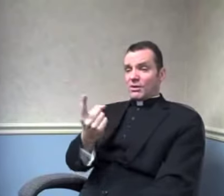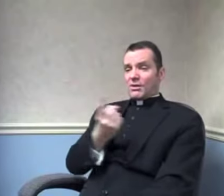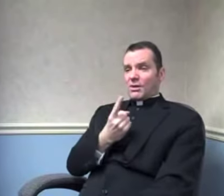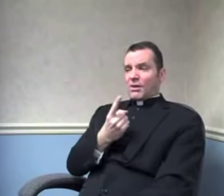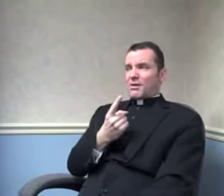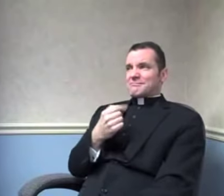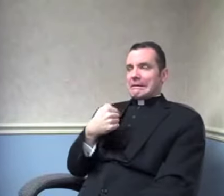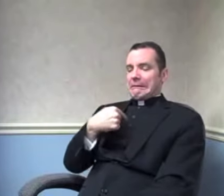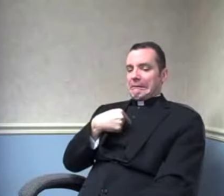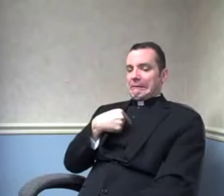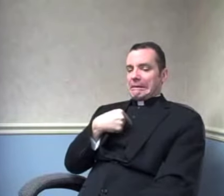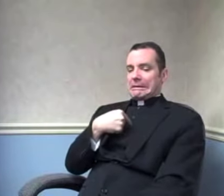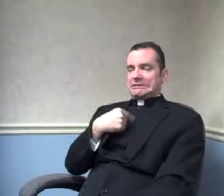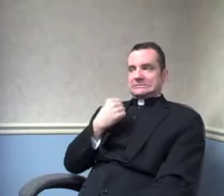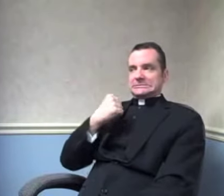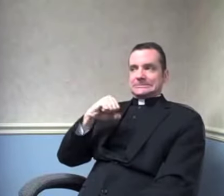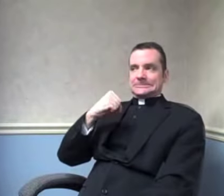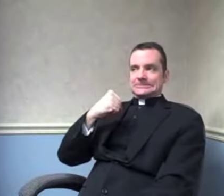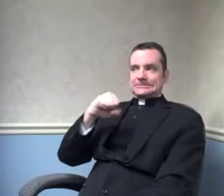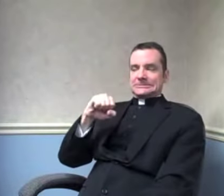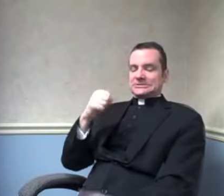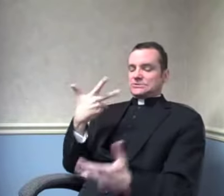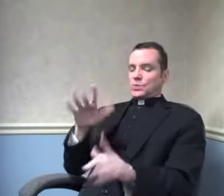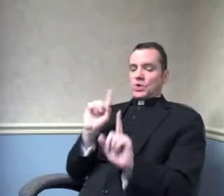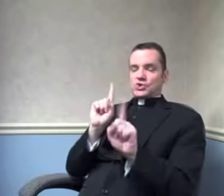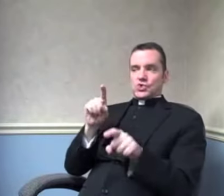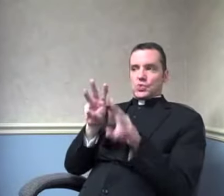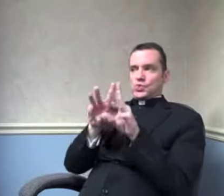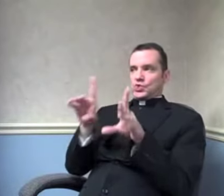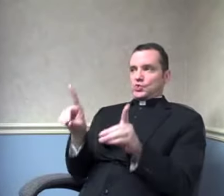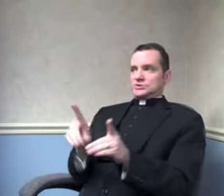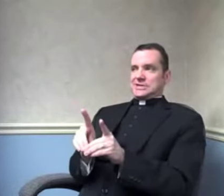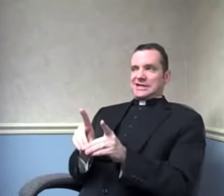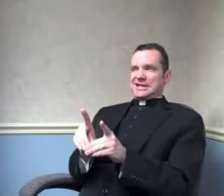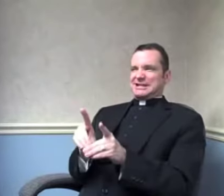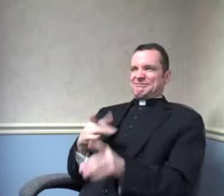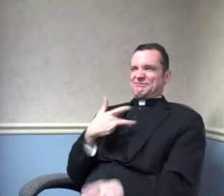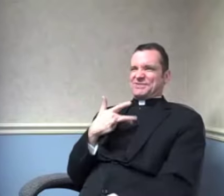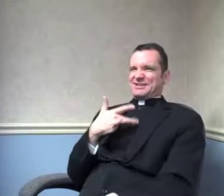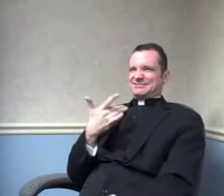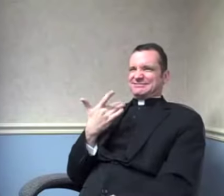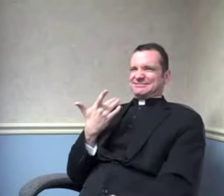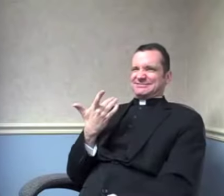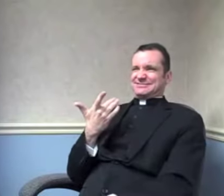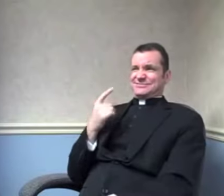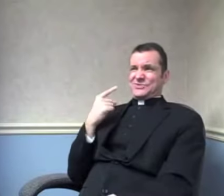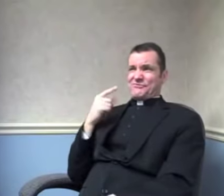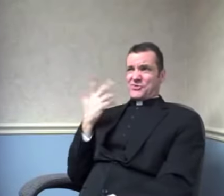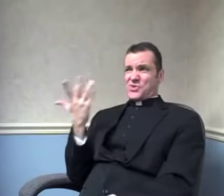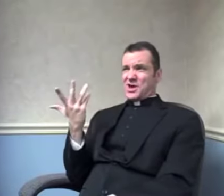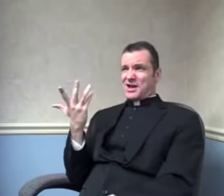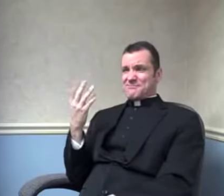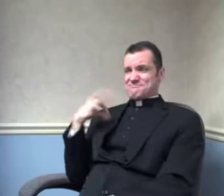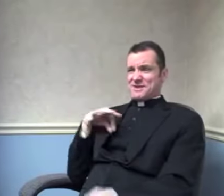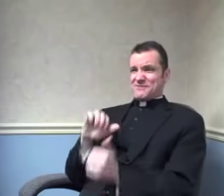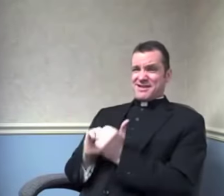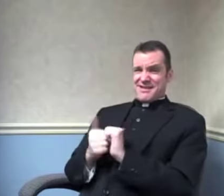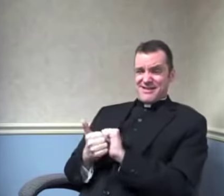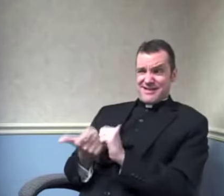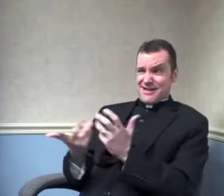And I had another youth come up and tell me that they really didn't want to go to World Youth Day, and they kind of resisted